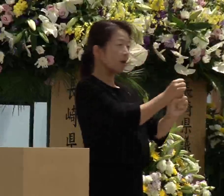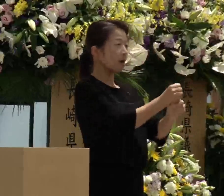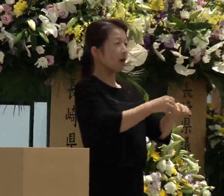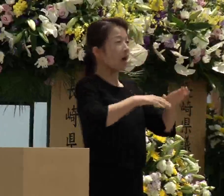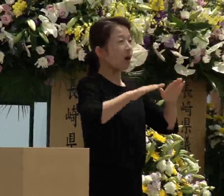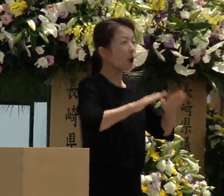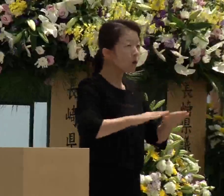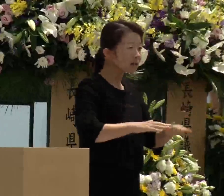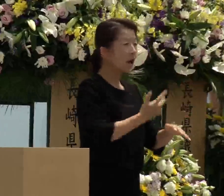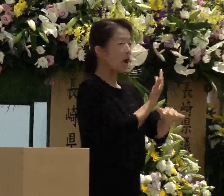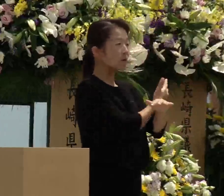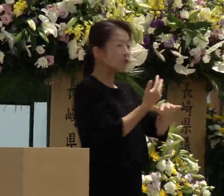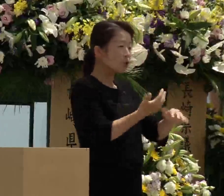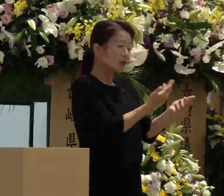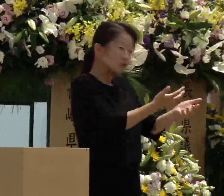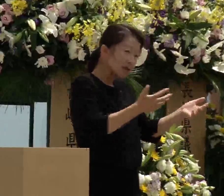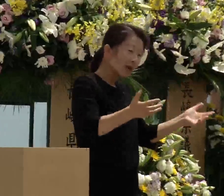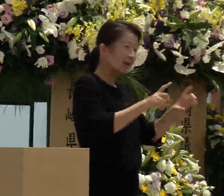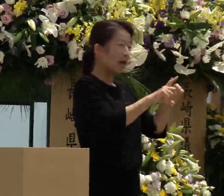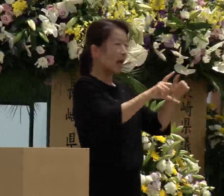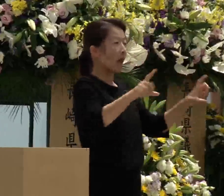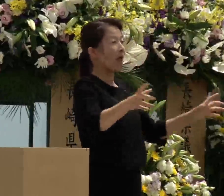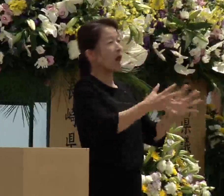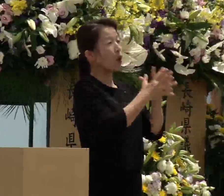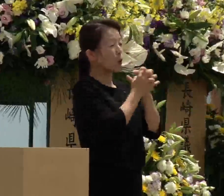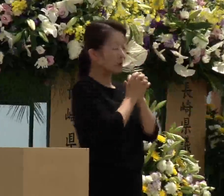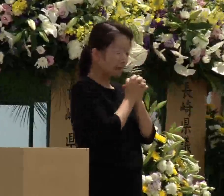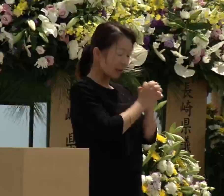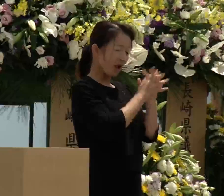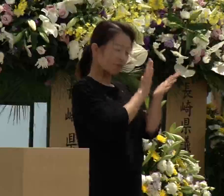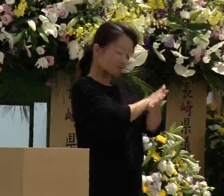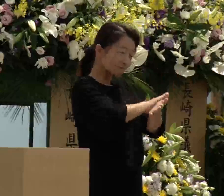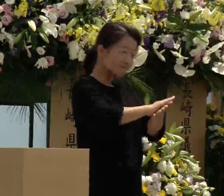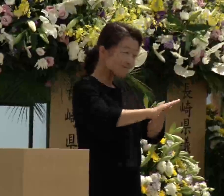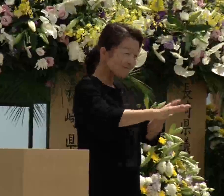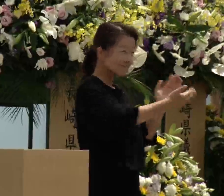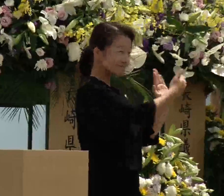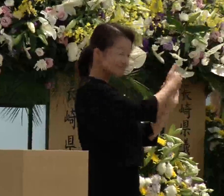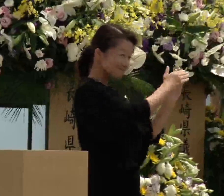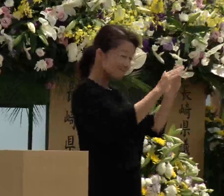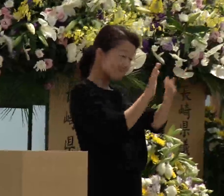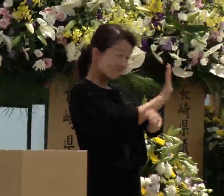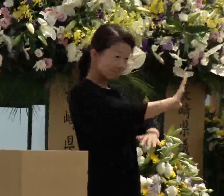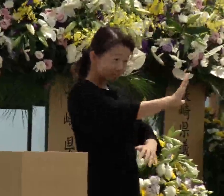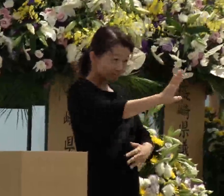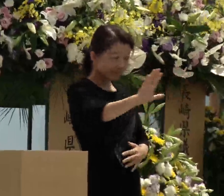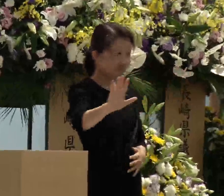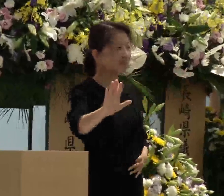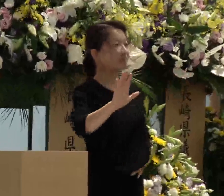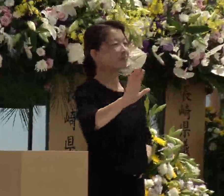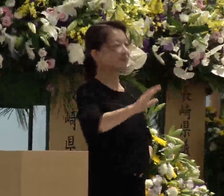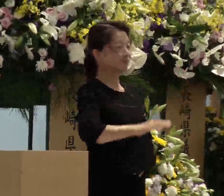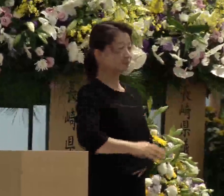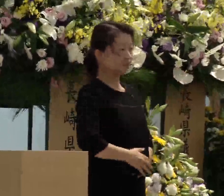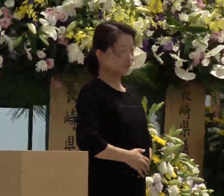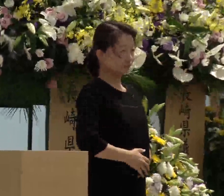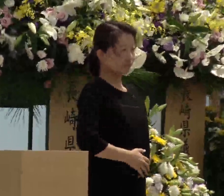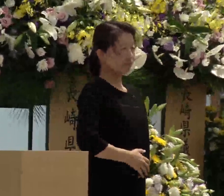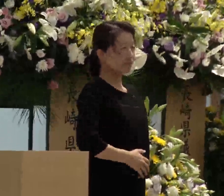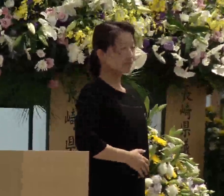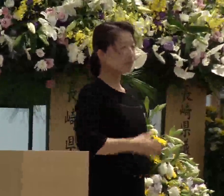burnt-out ruin, has recovered and developed into a beautiful city abound with greenery and aspiration for peace.